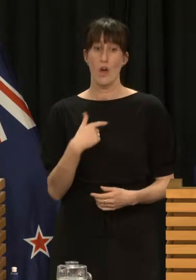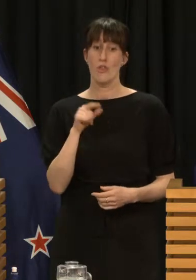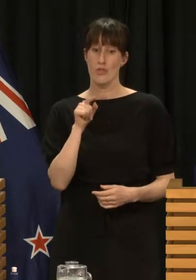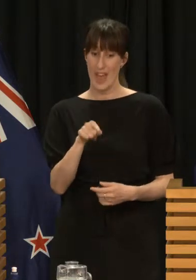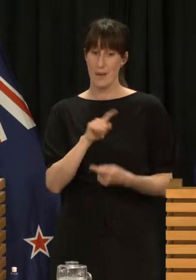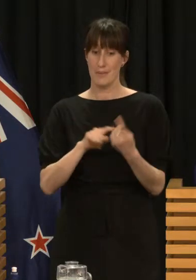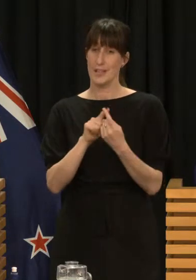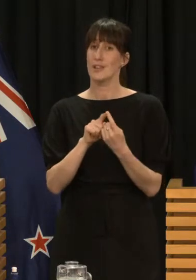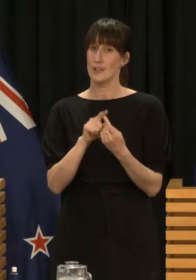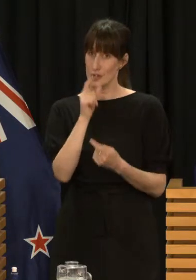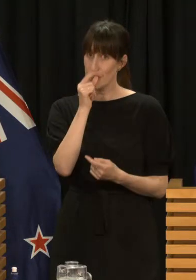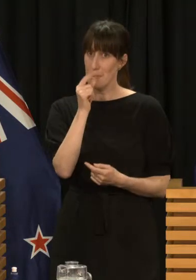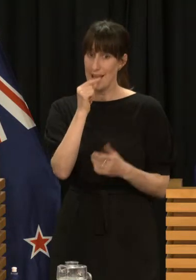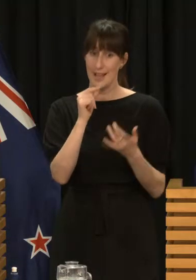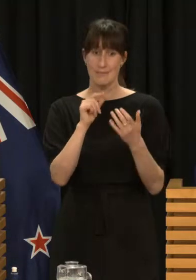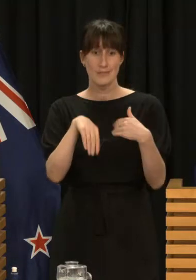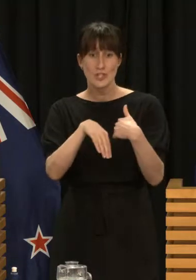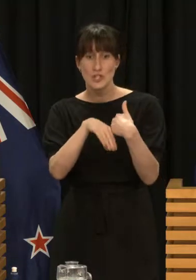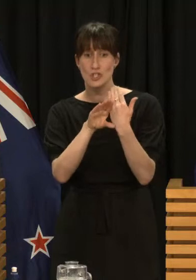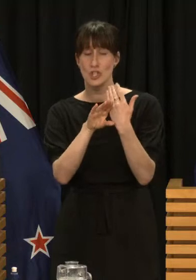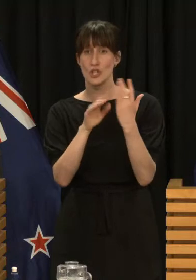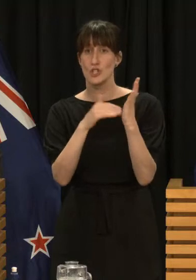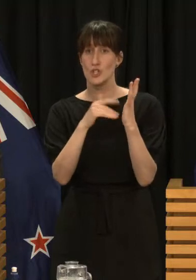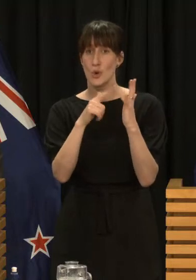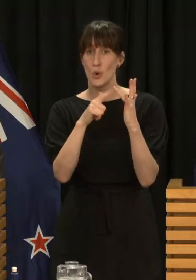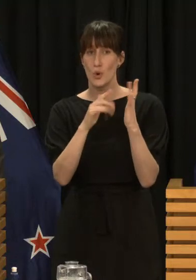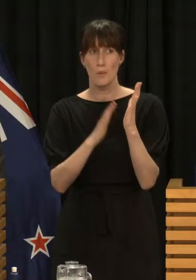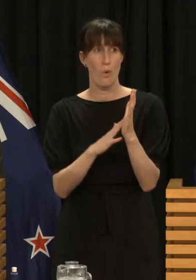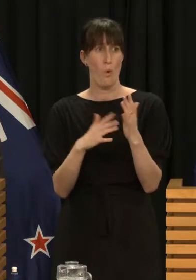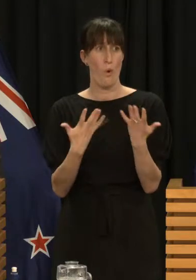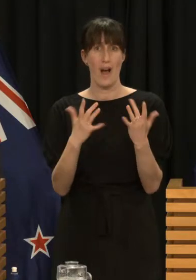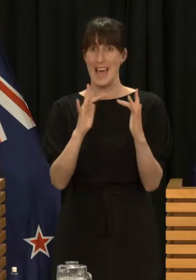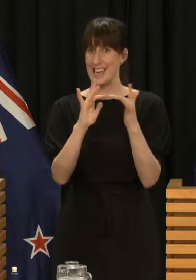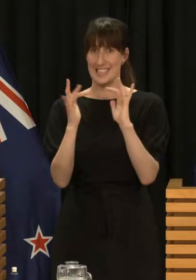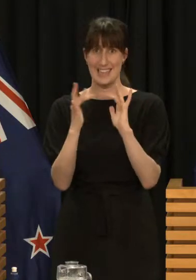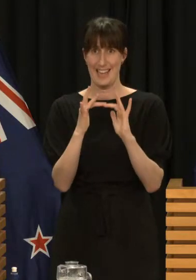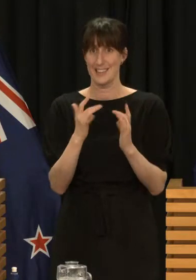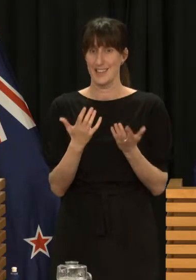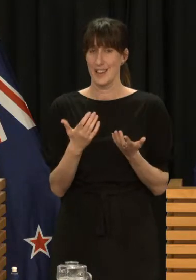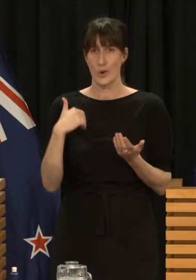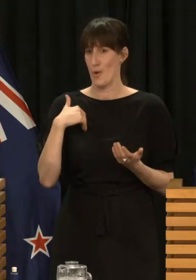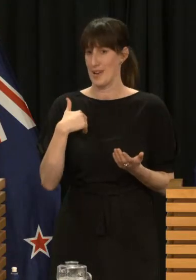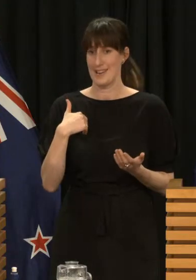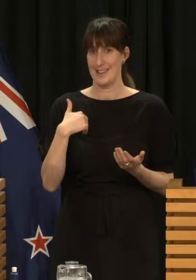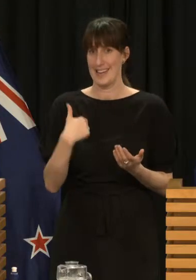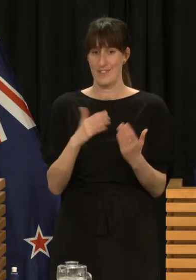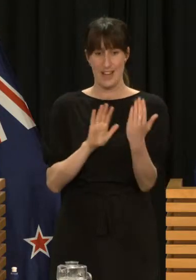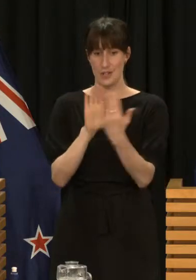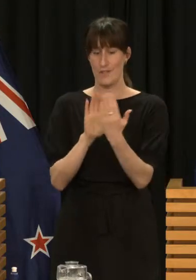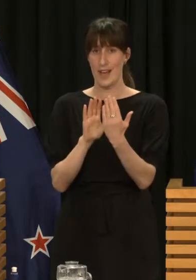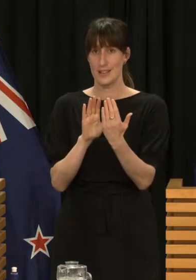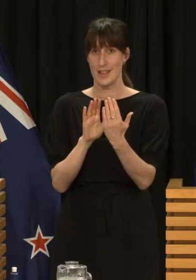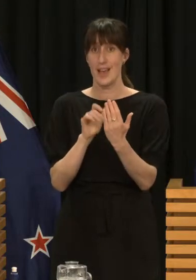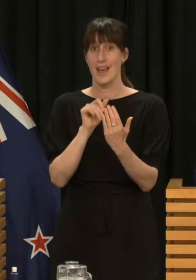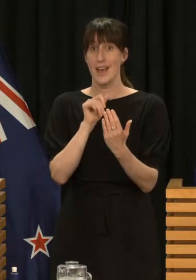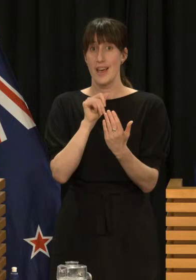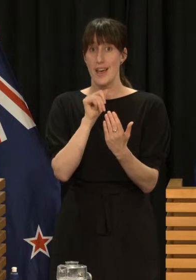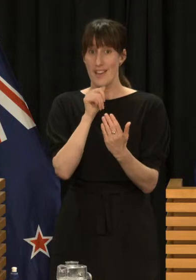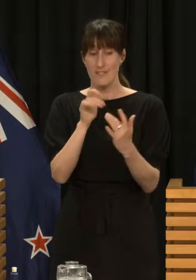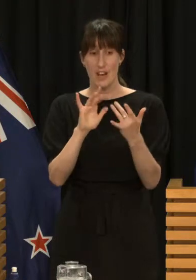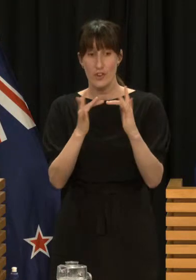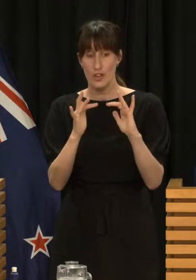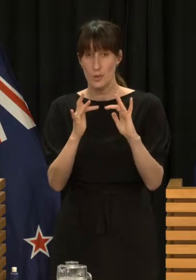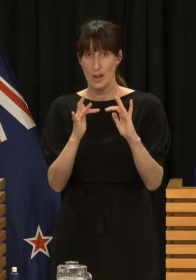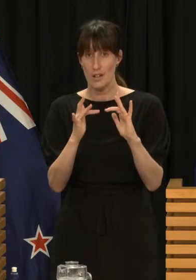done using, Zoom or some other electronic means, and that we may have avoided a chain of transmission that